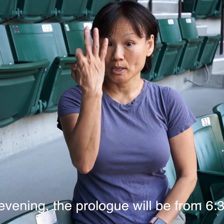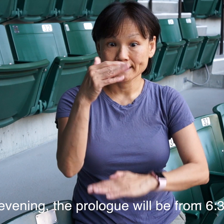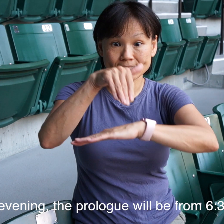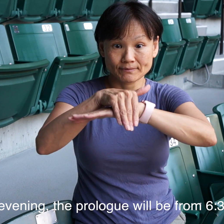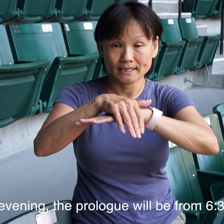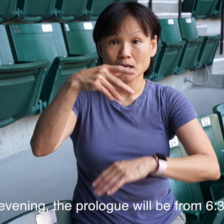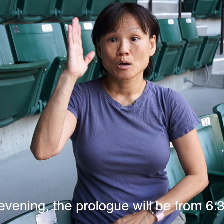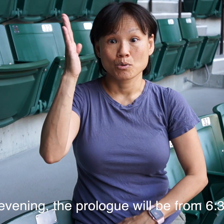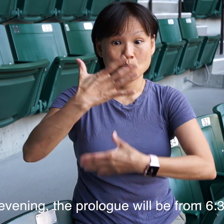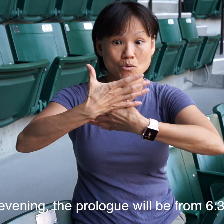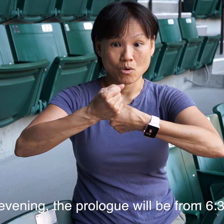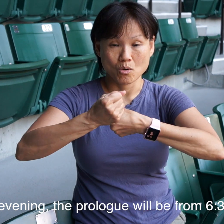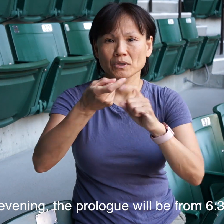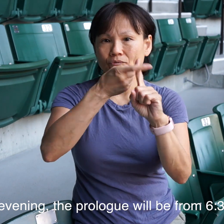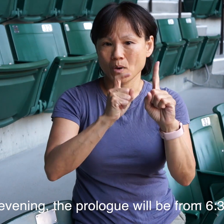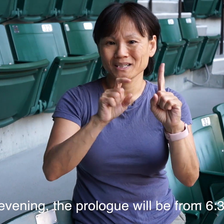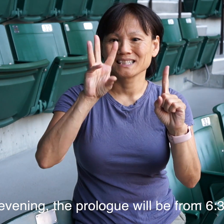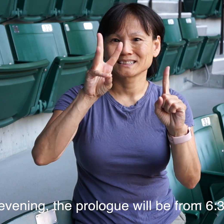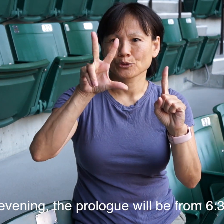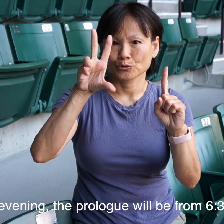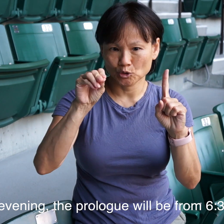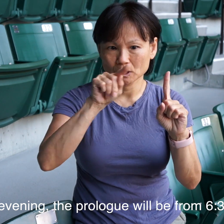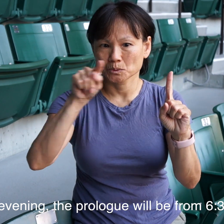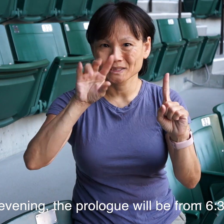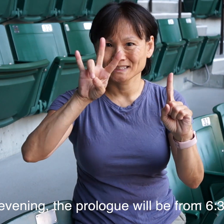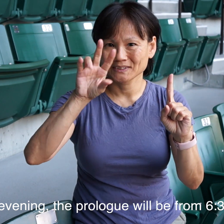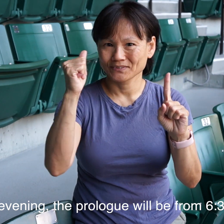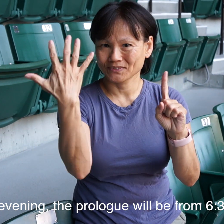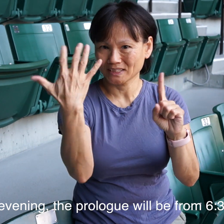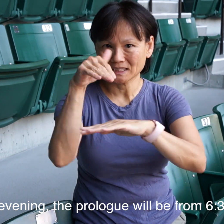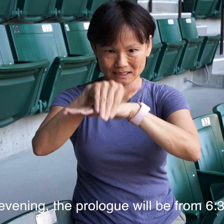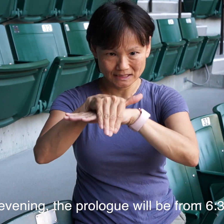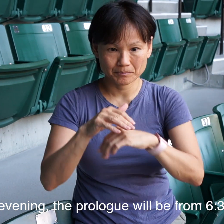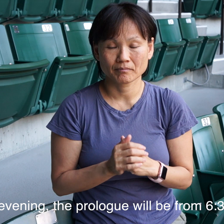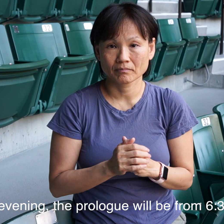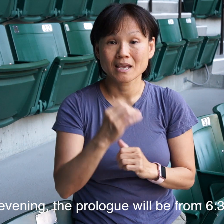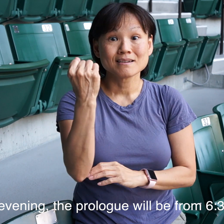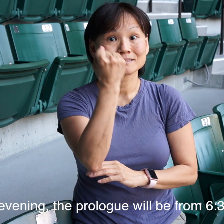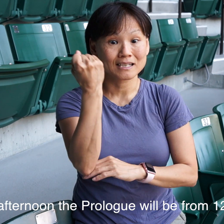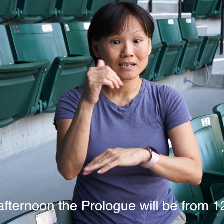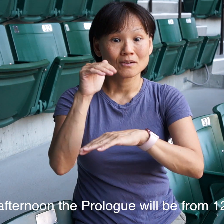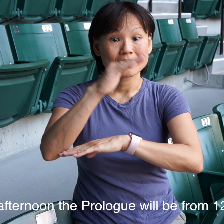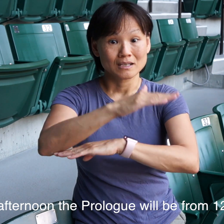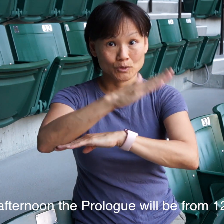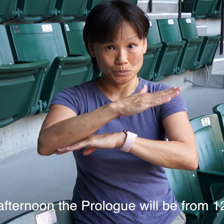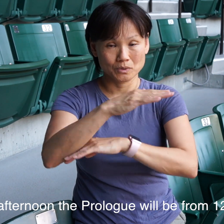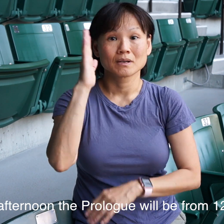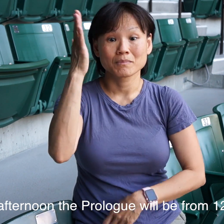On Friday evening, the prologue will be from 6.30 to 7.15. And on Saturday afternoon,